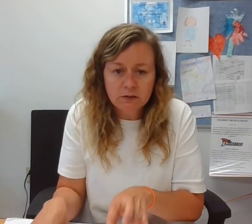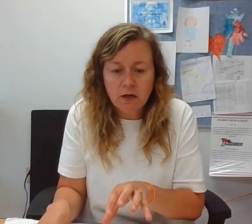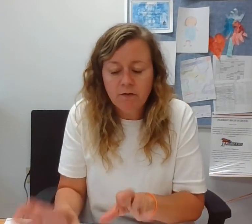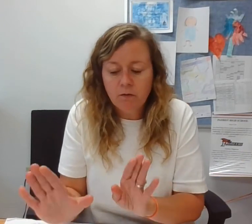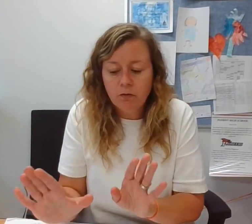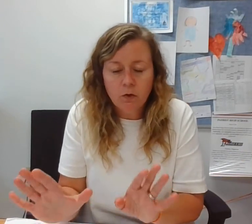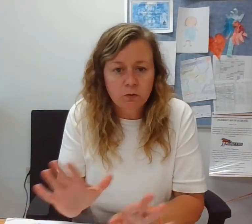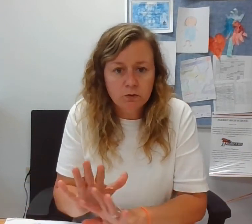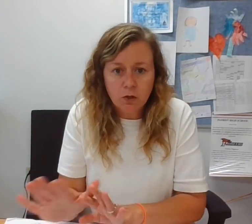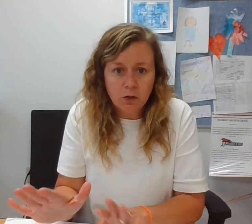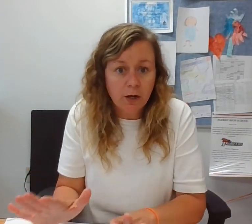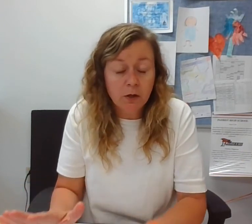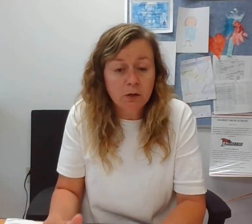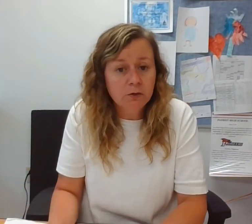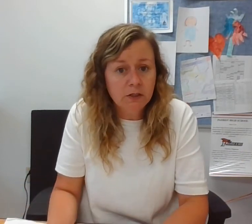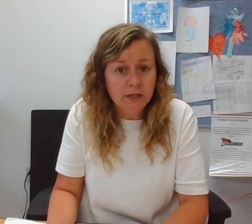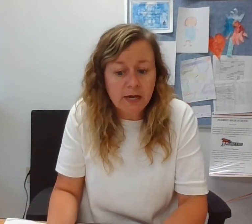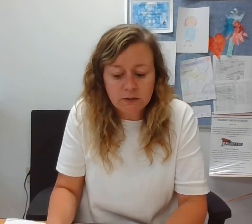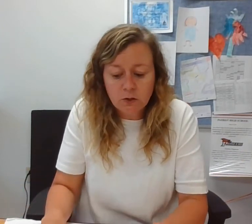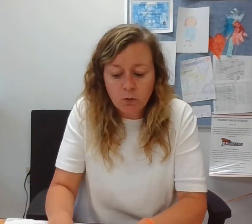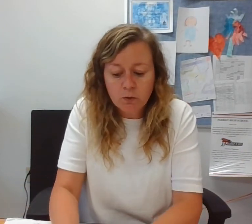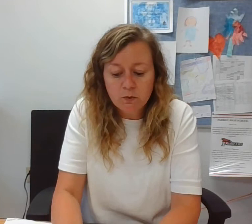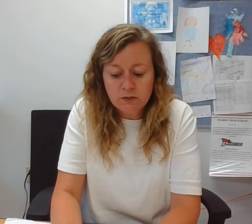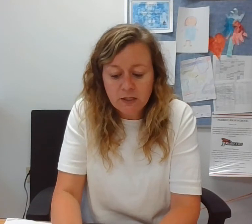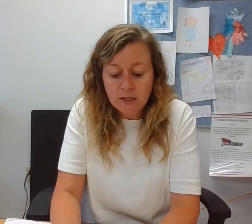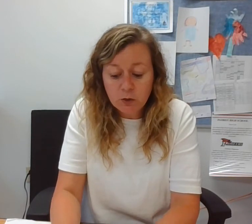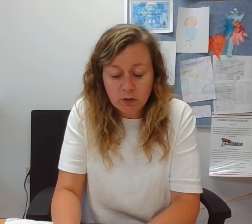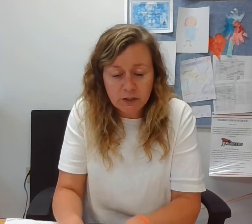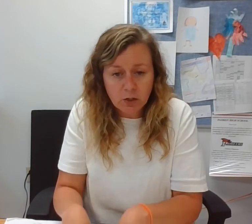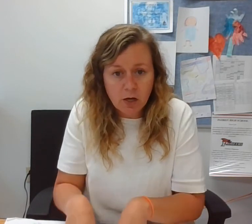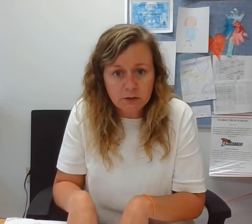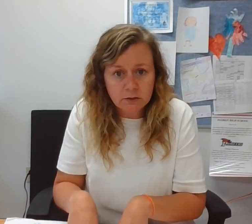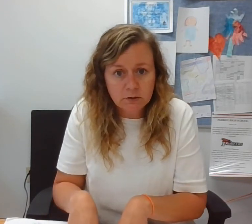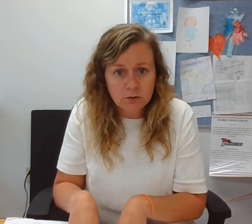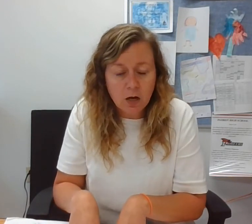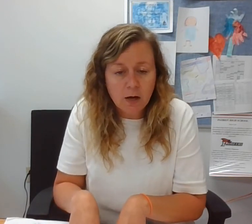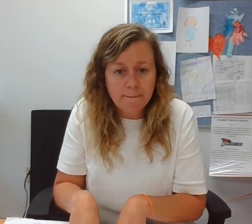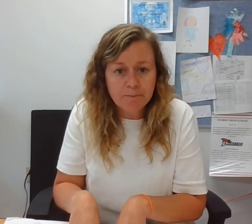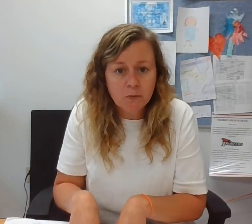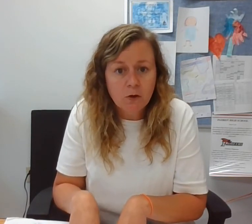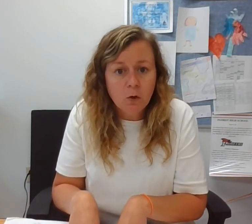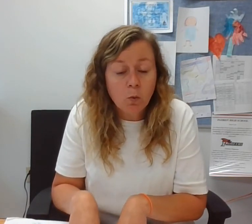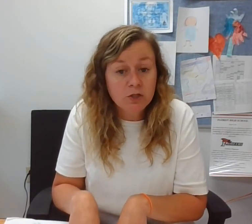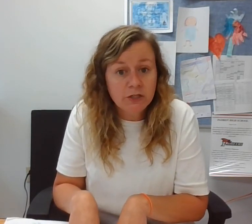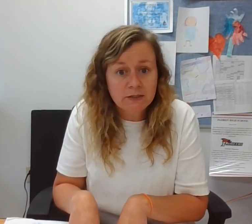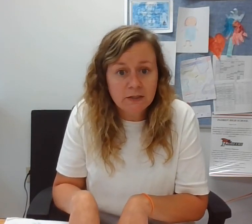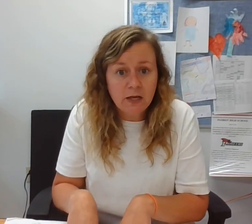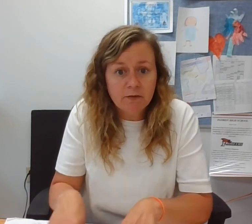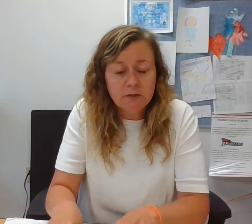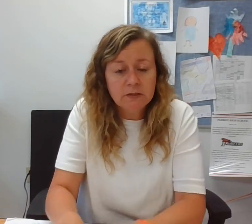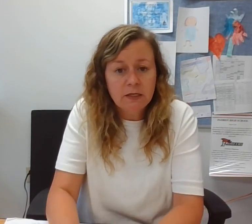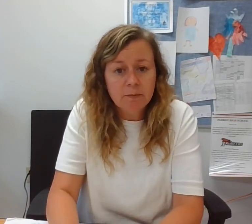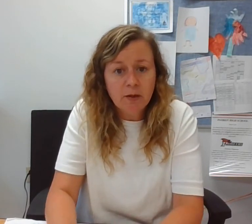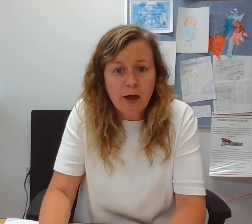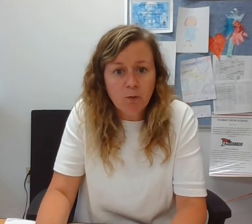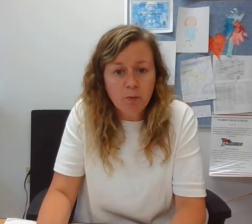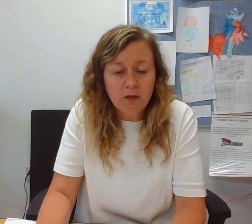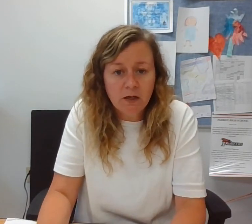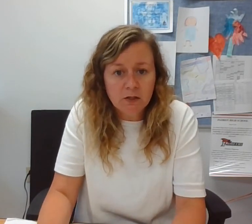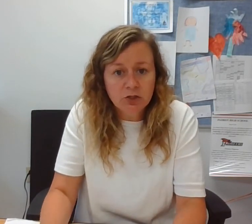stuff, those are not included in that. So when you see, you look at the glossed worksheet that's in Canvas, in black will be the English, and